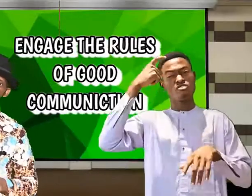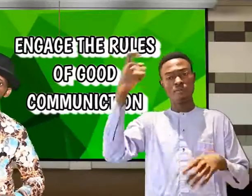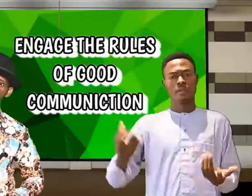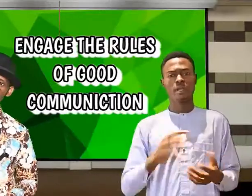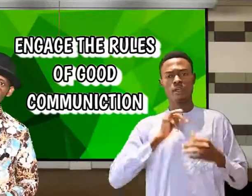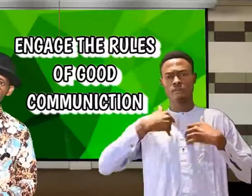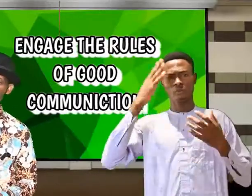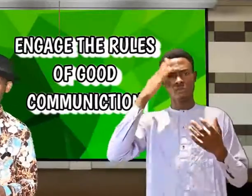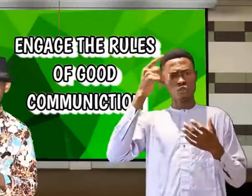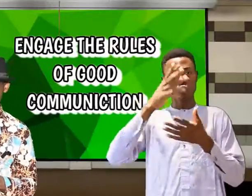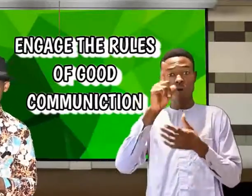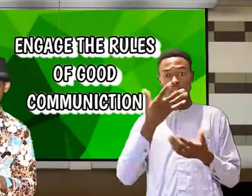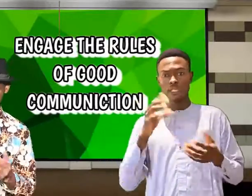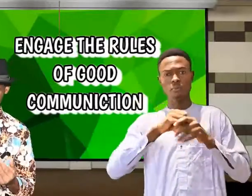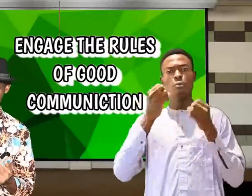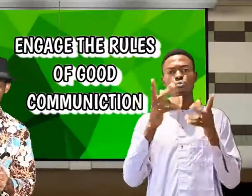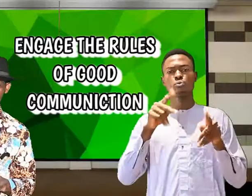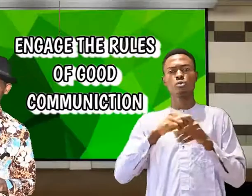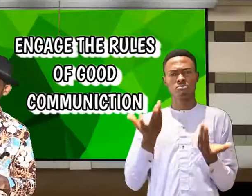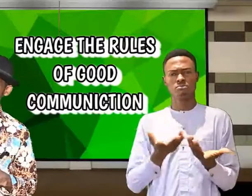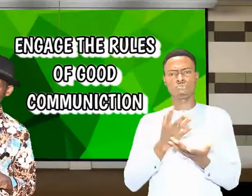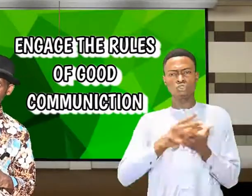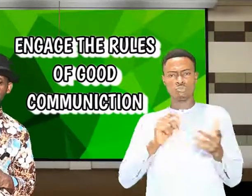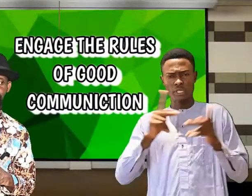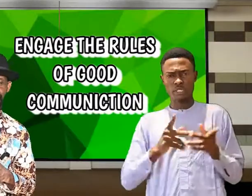have noticed one thing. Most people, in most cases where I come from,